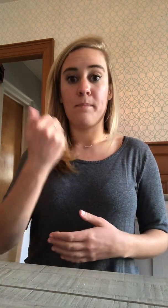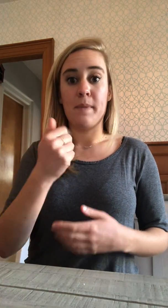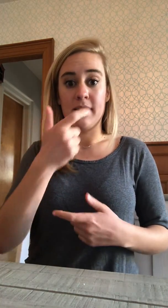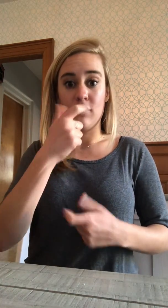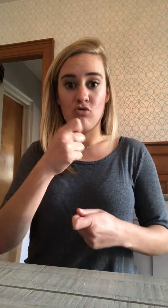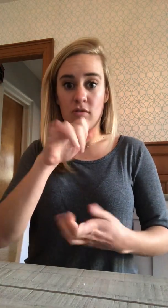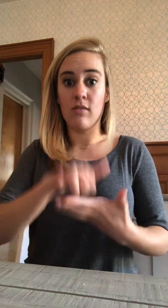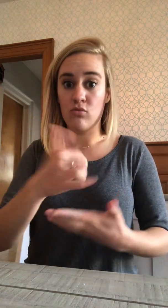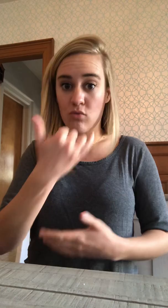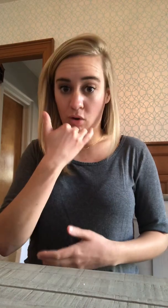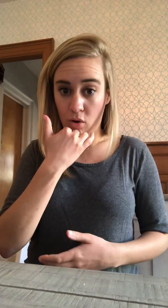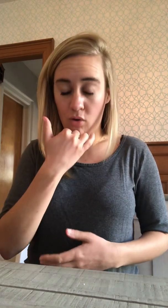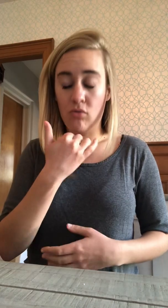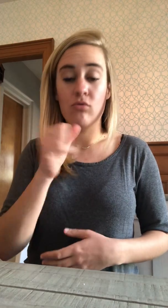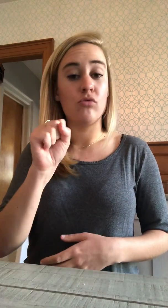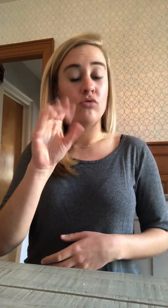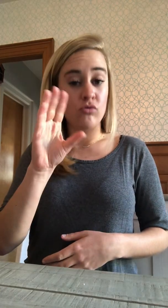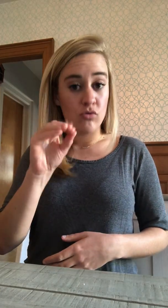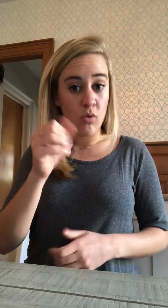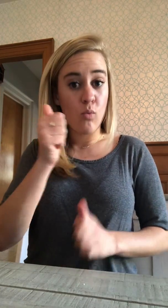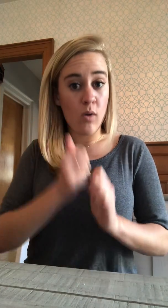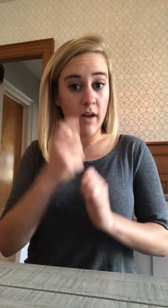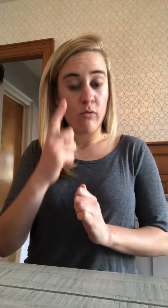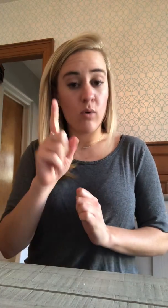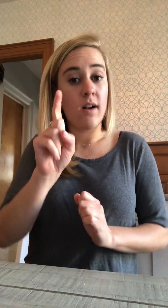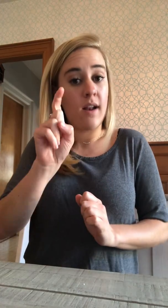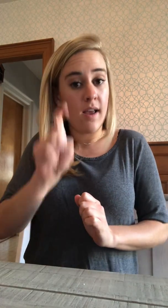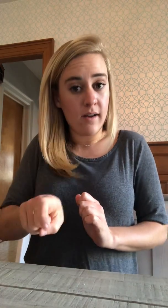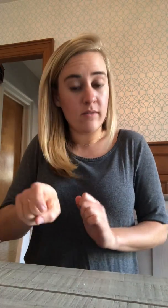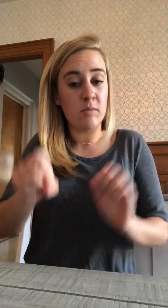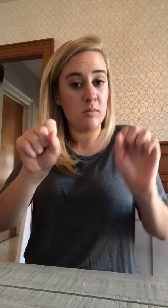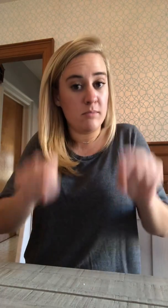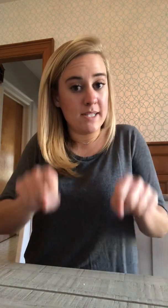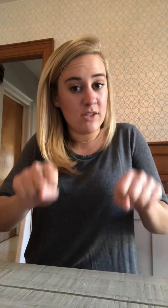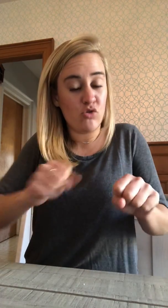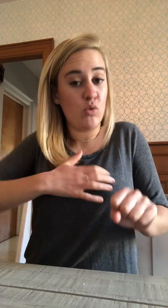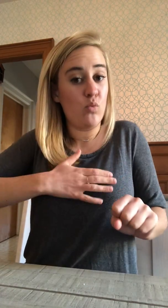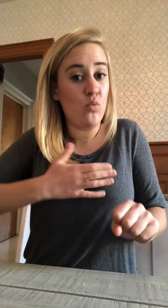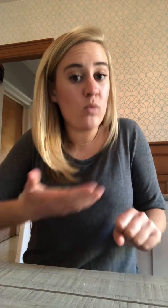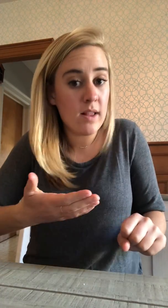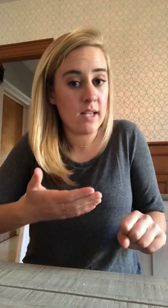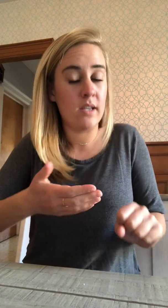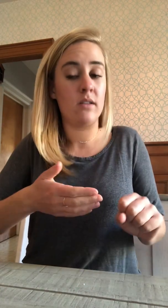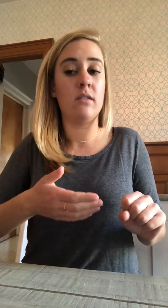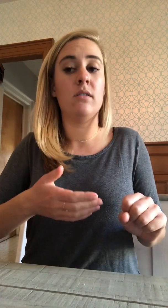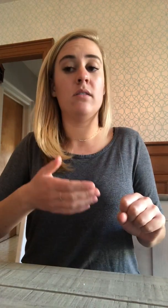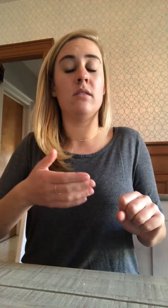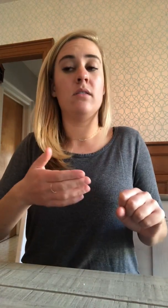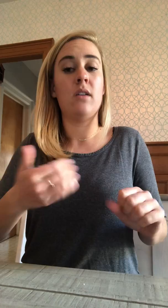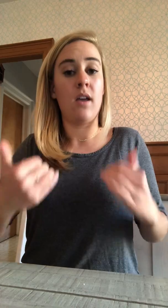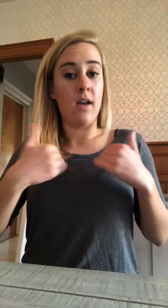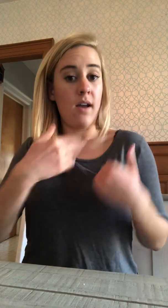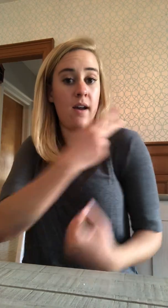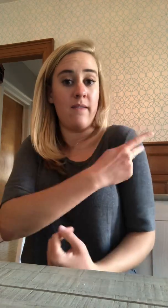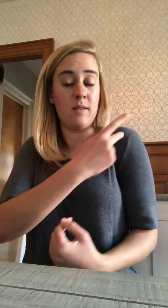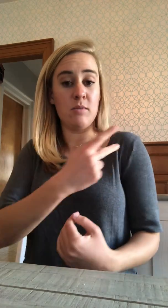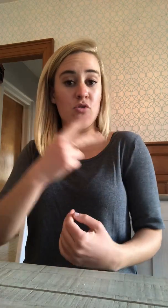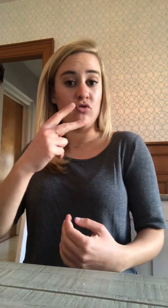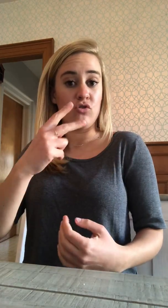do. So everybody must be at least potentially willing, or they must be willing to have the patient lose teeth that you might